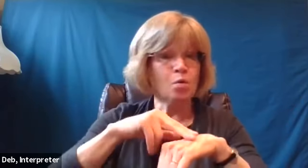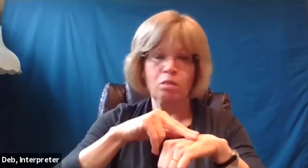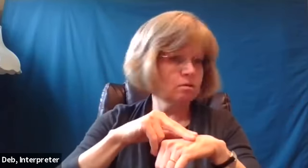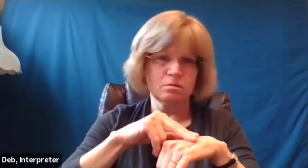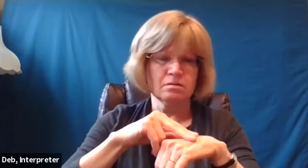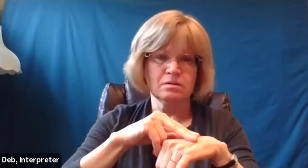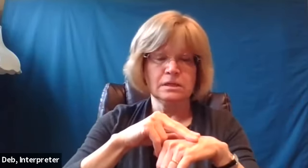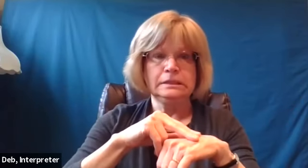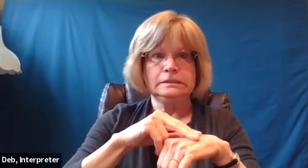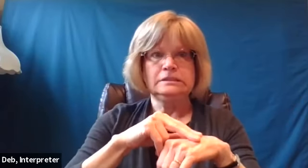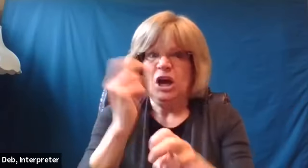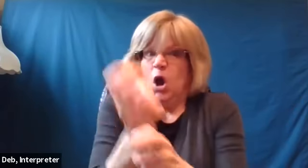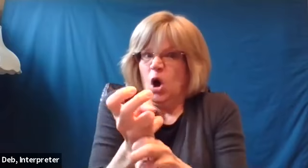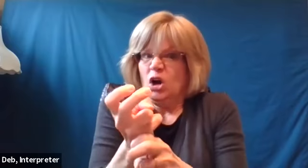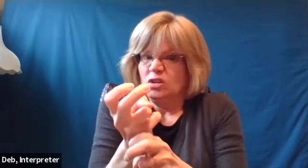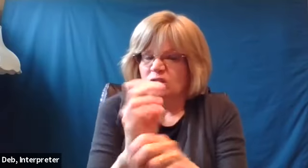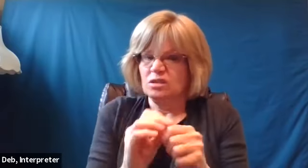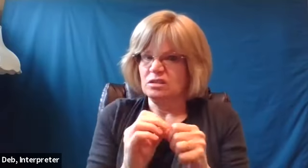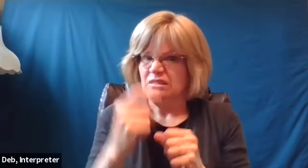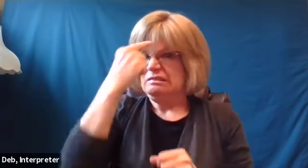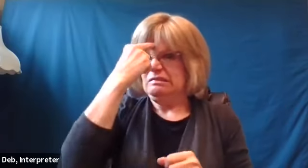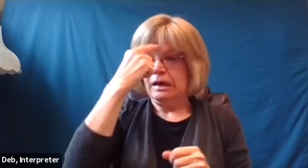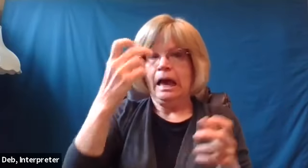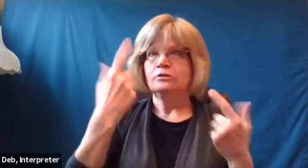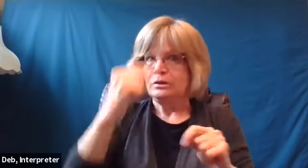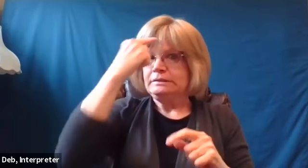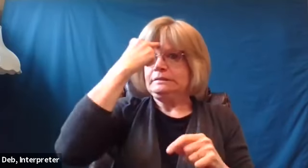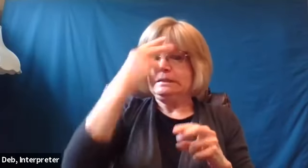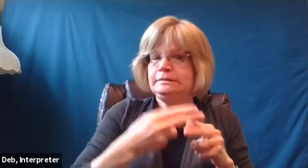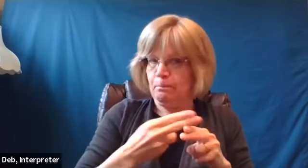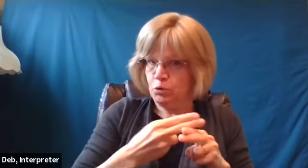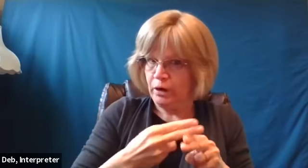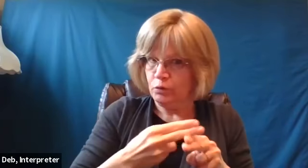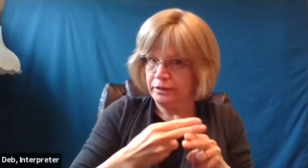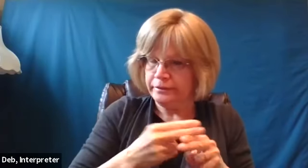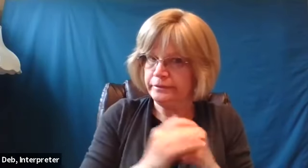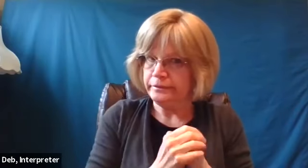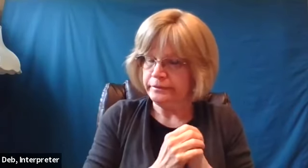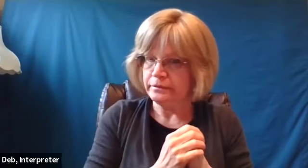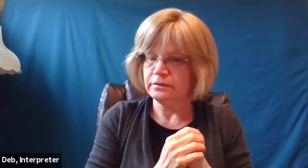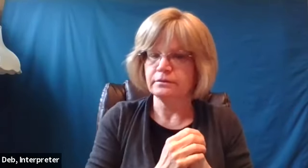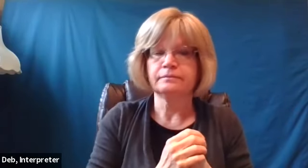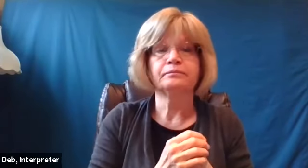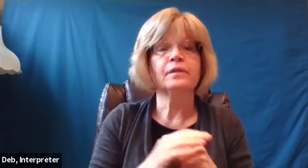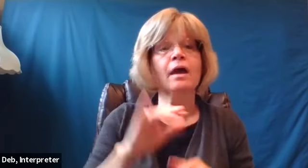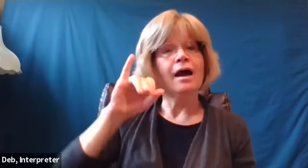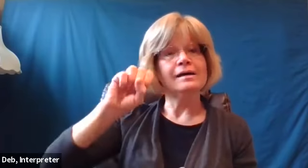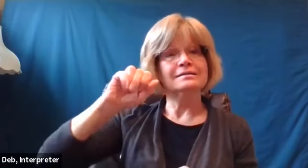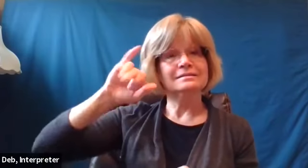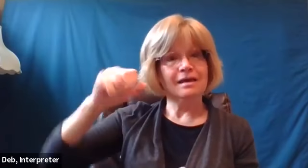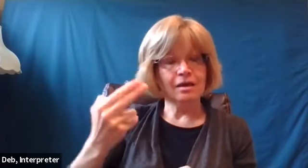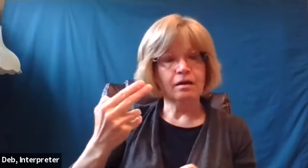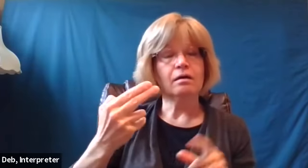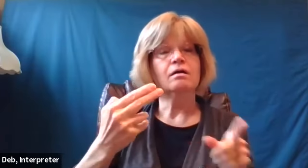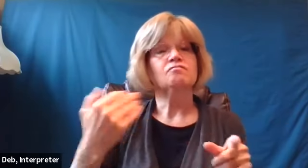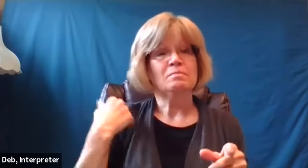extremely difficult. I tried to keep in mind that this was temporary. I was reminded in the scripture verses in Isaiah that everyone can